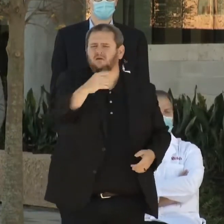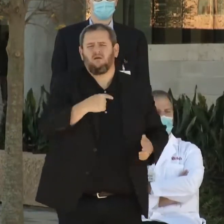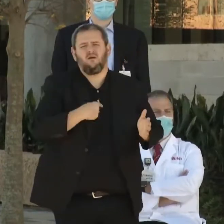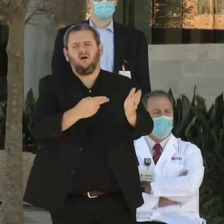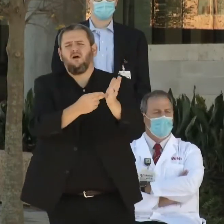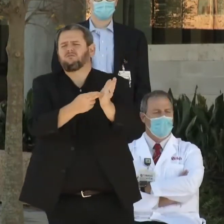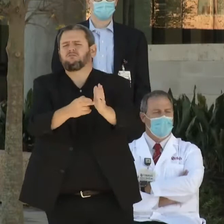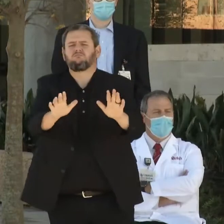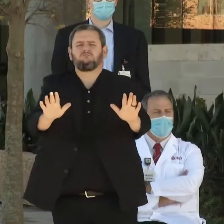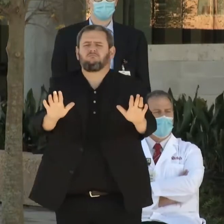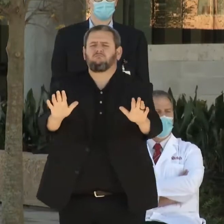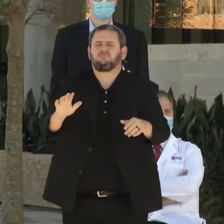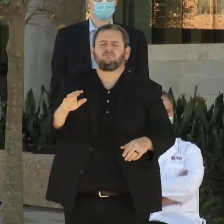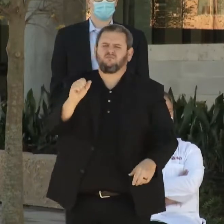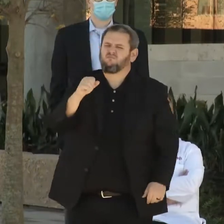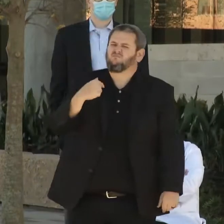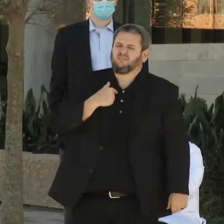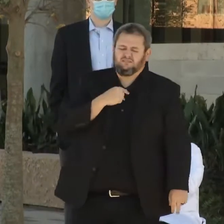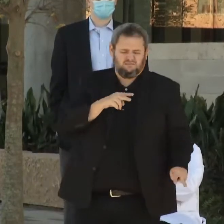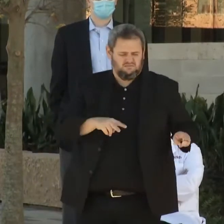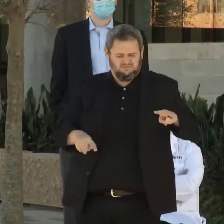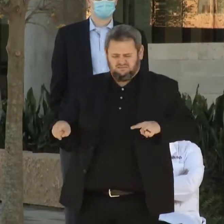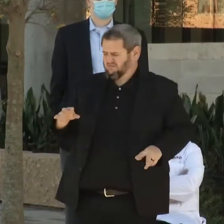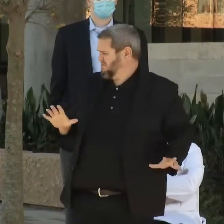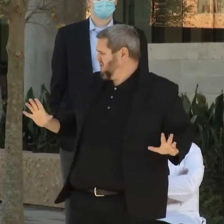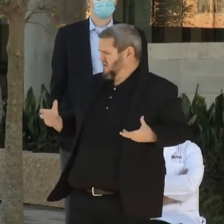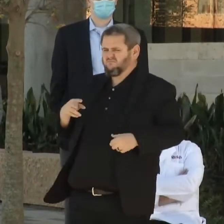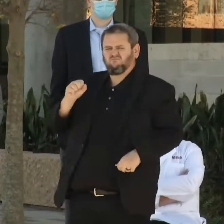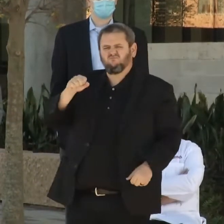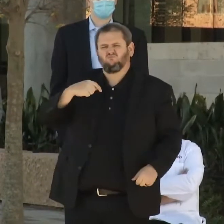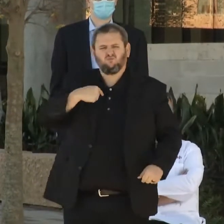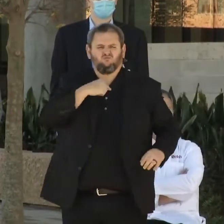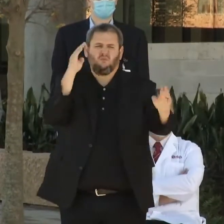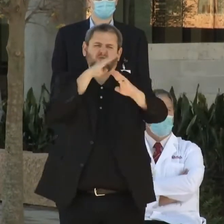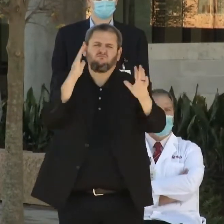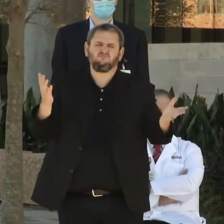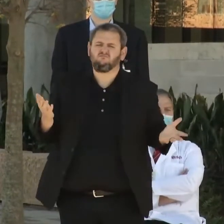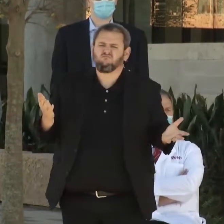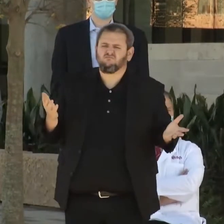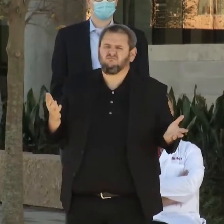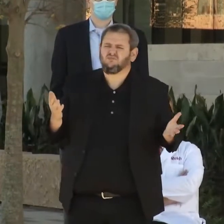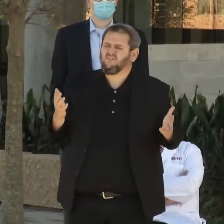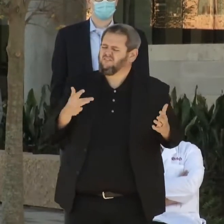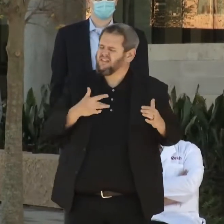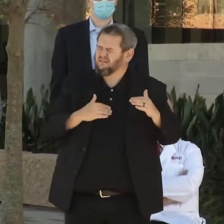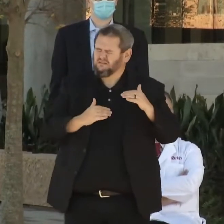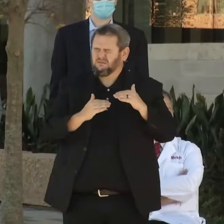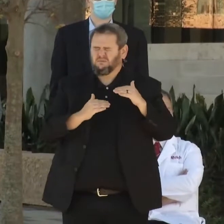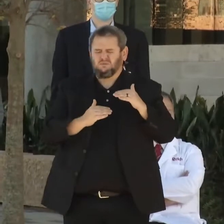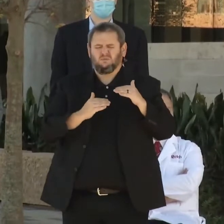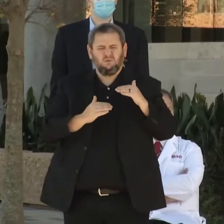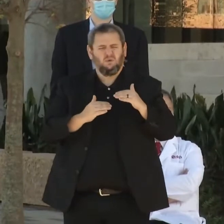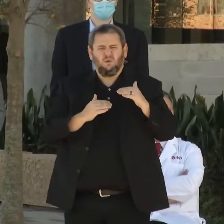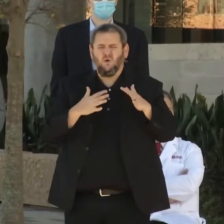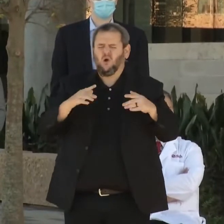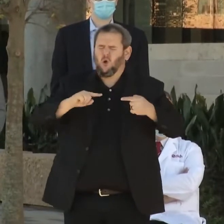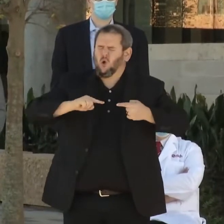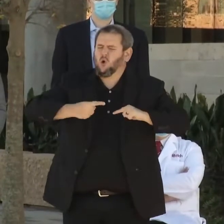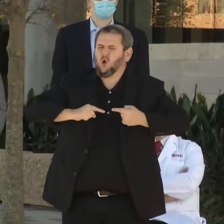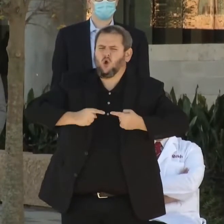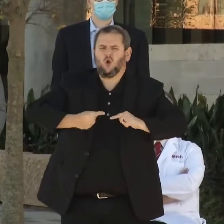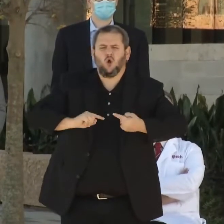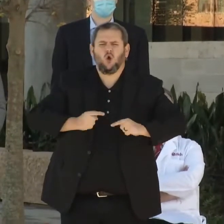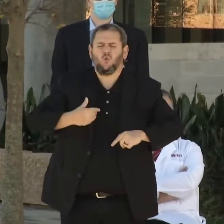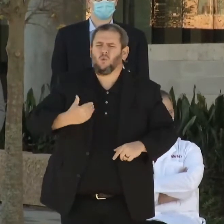Our local and state healthcare resources are approaching their limits, And if nothing is done soon to slow the rise